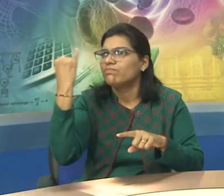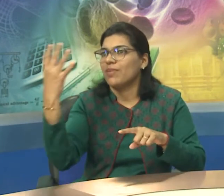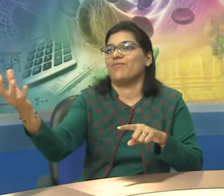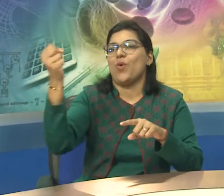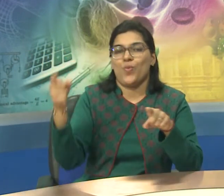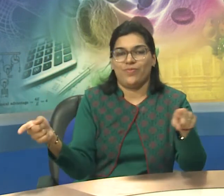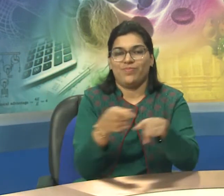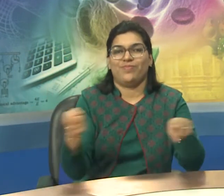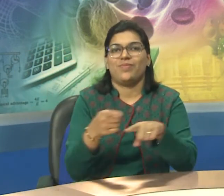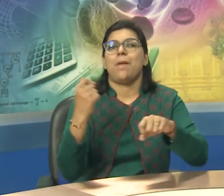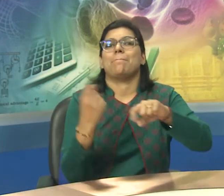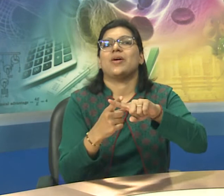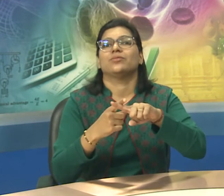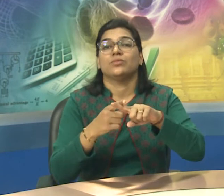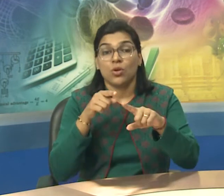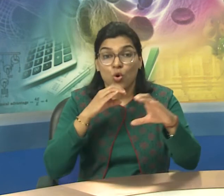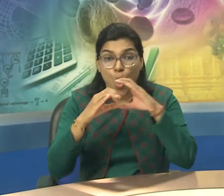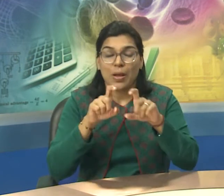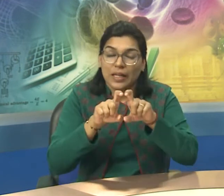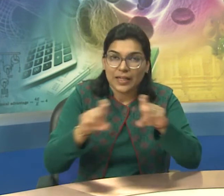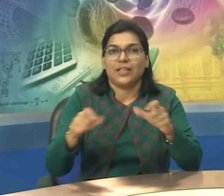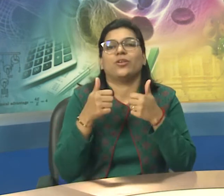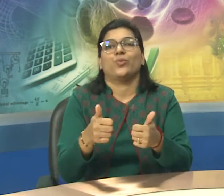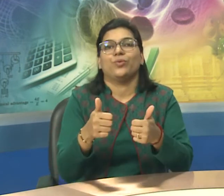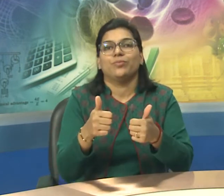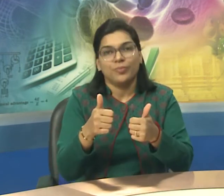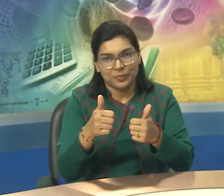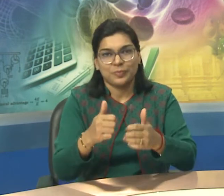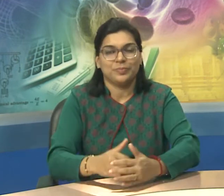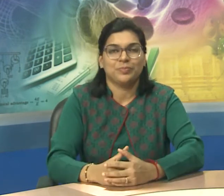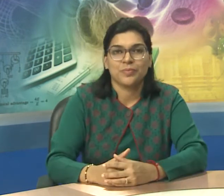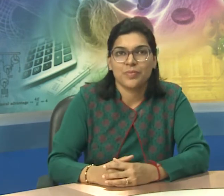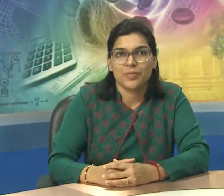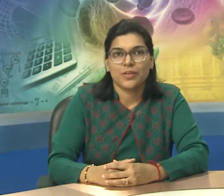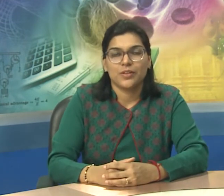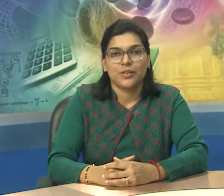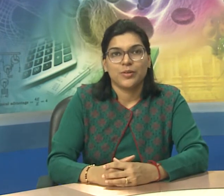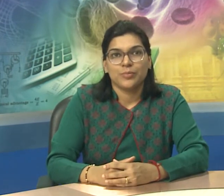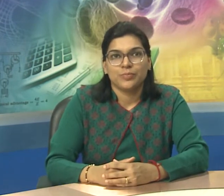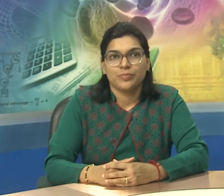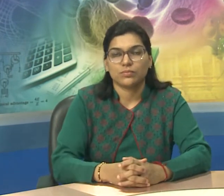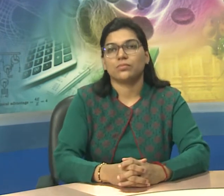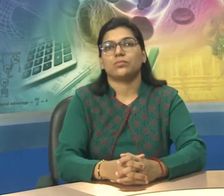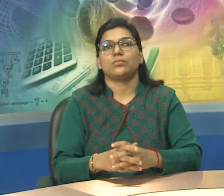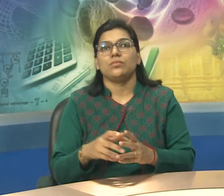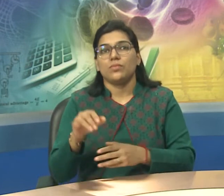If you understand your problem by yourself, you can ask for the required expert.